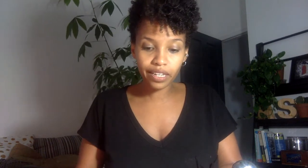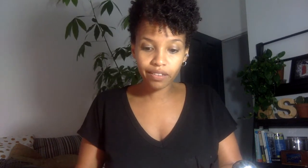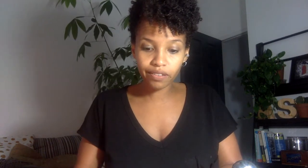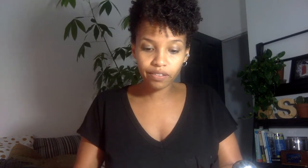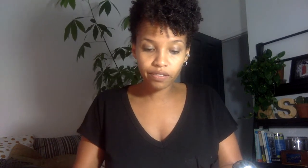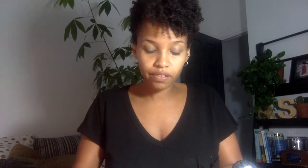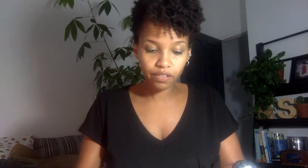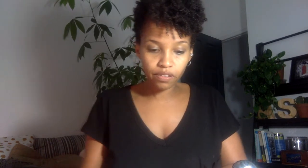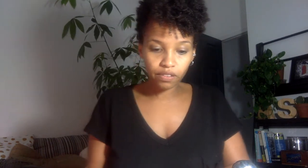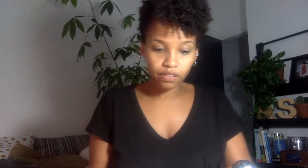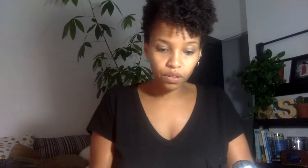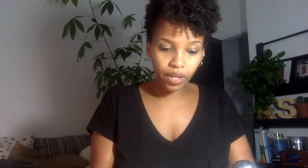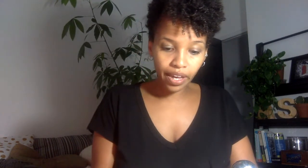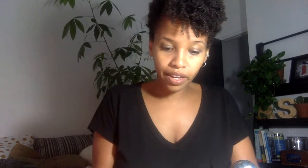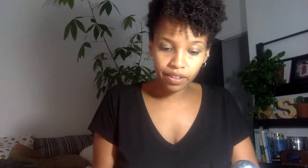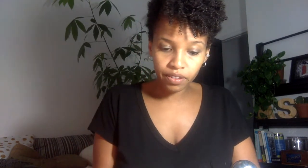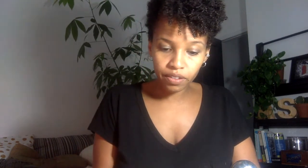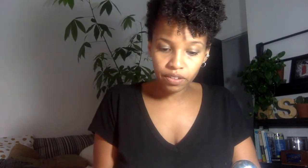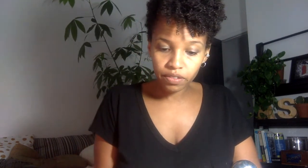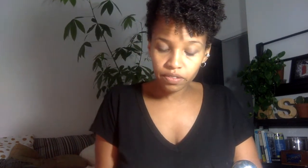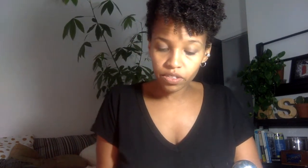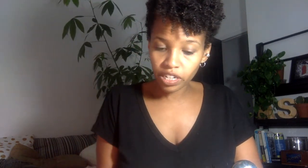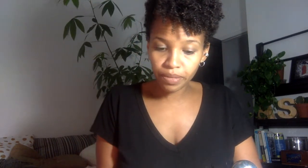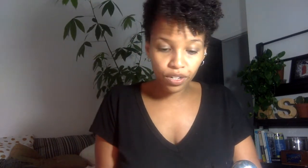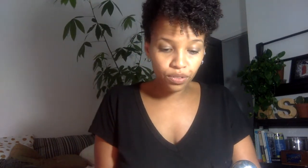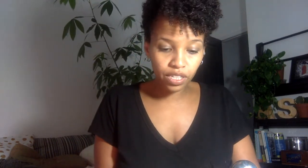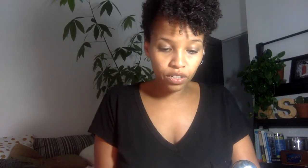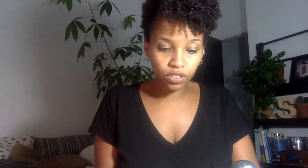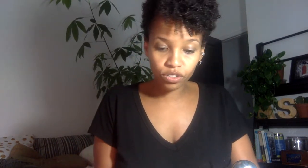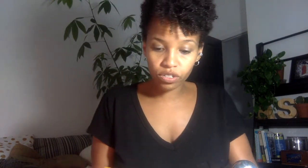easily. Okay. Sorry, my notes here are just